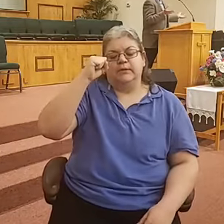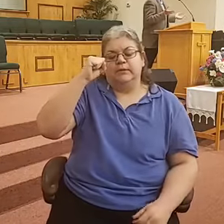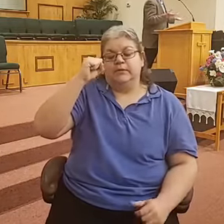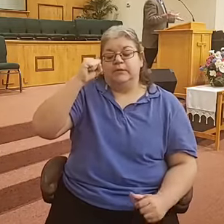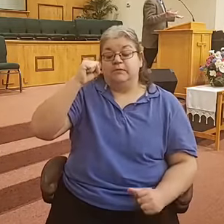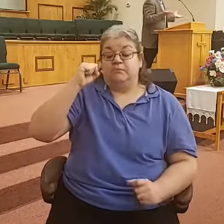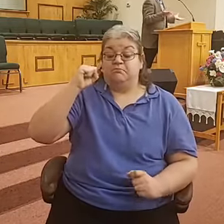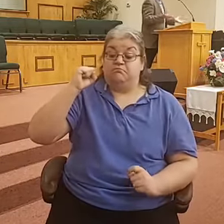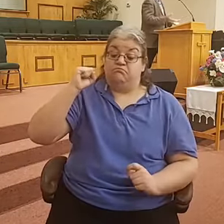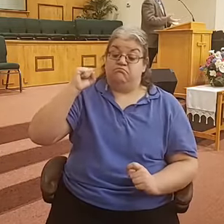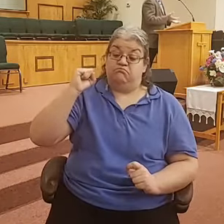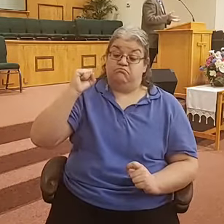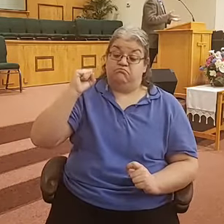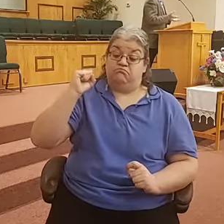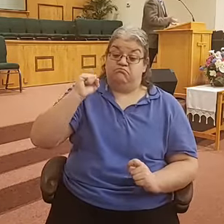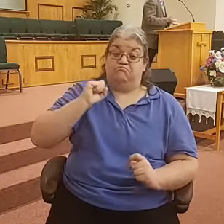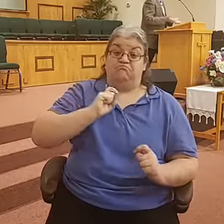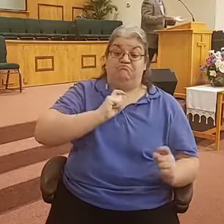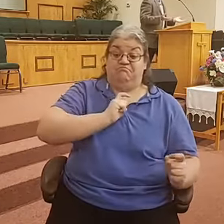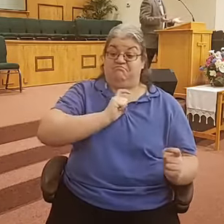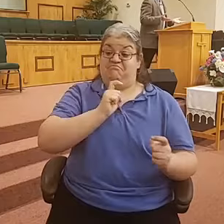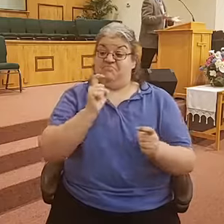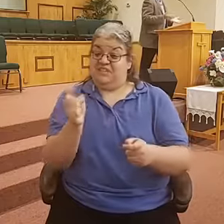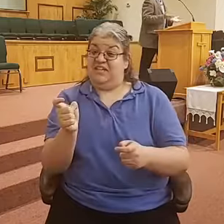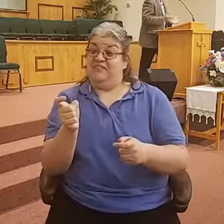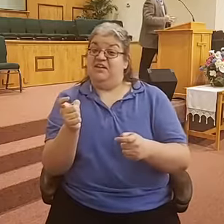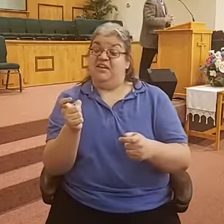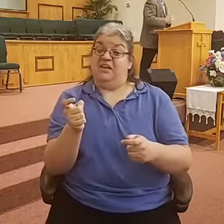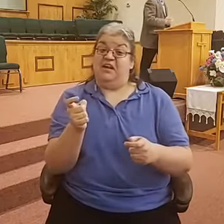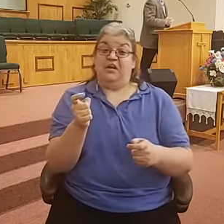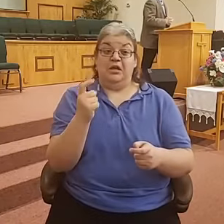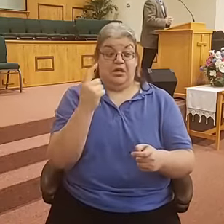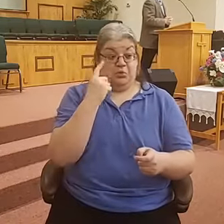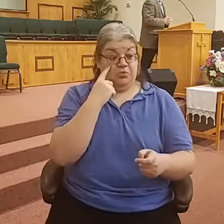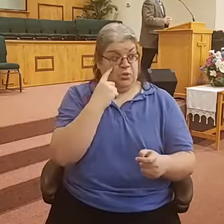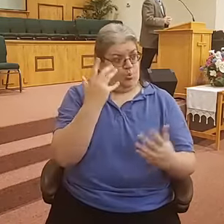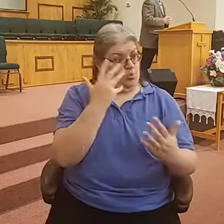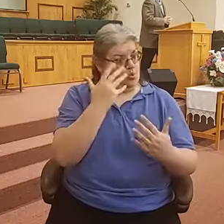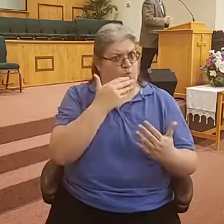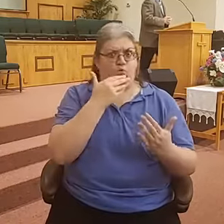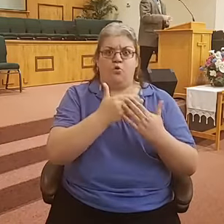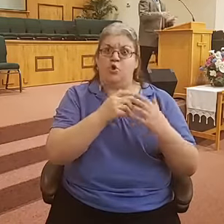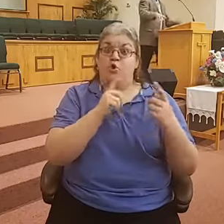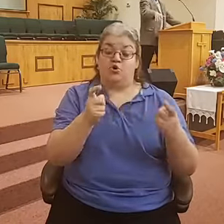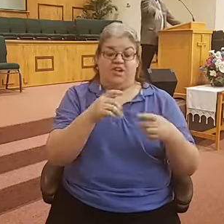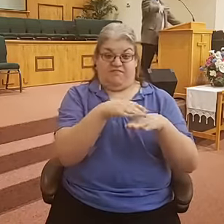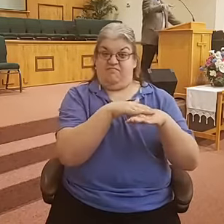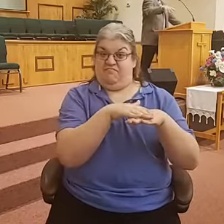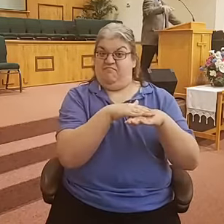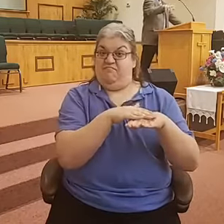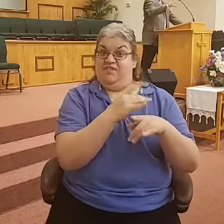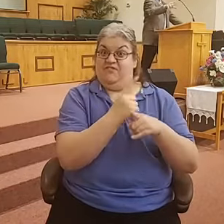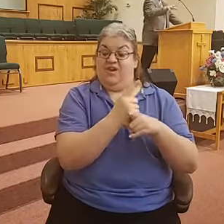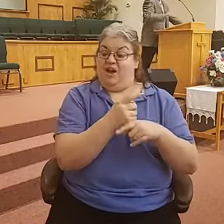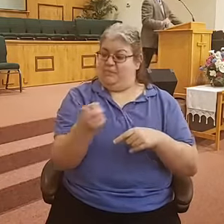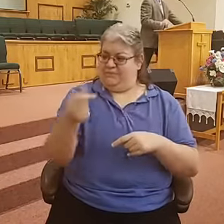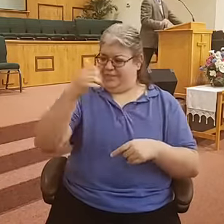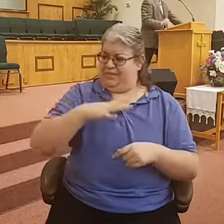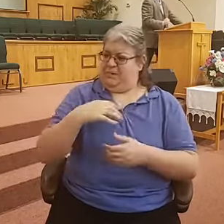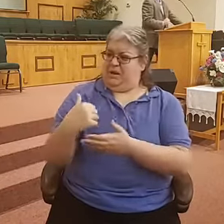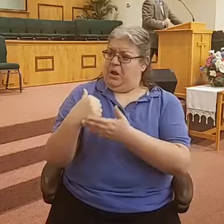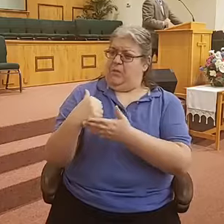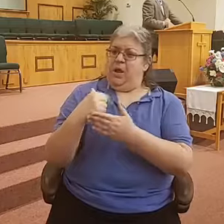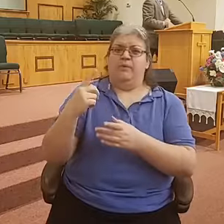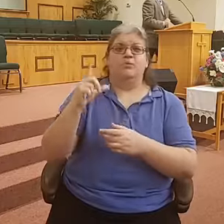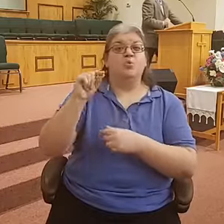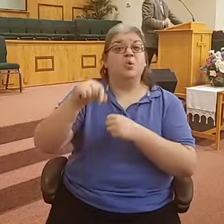giving what on the surface appears to be a substantial gift to a man who's helped him for nearly 20